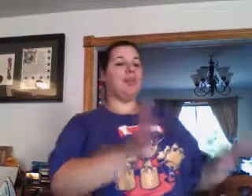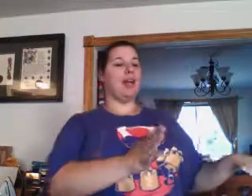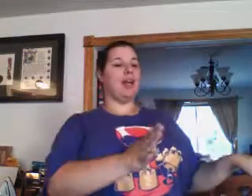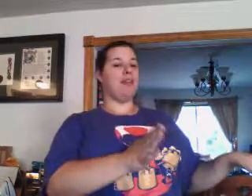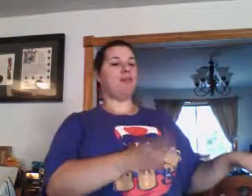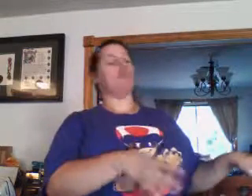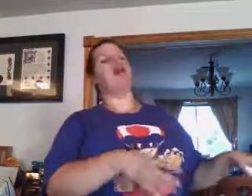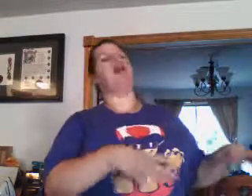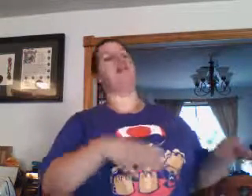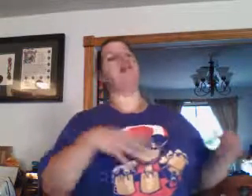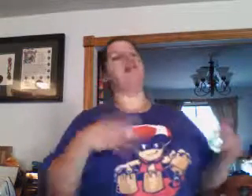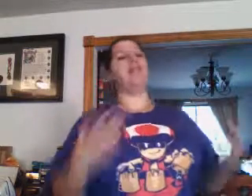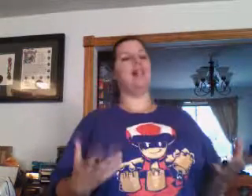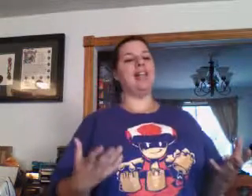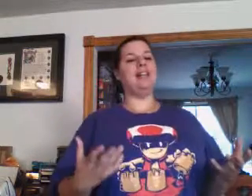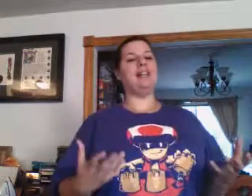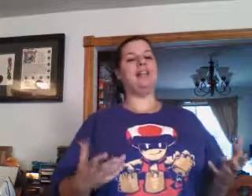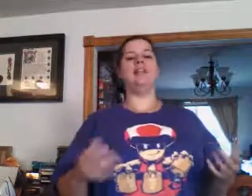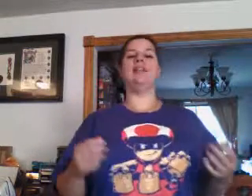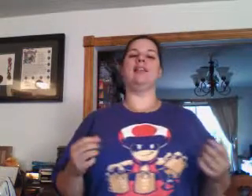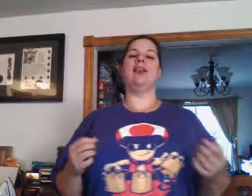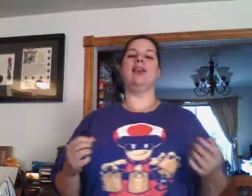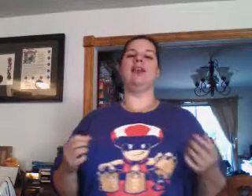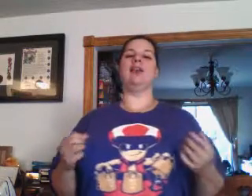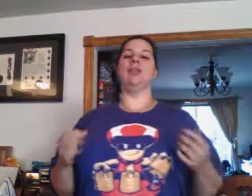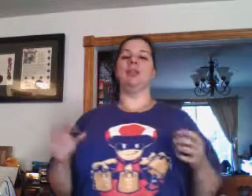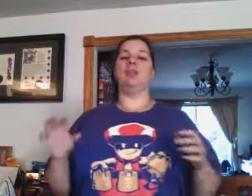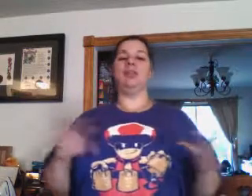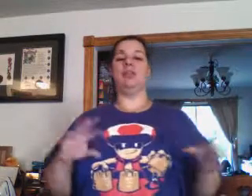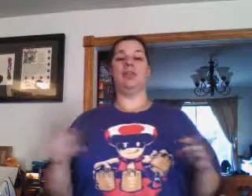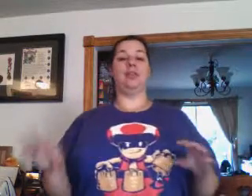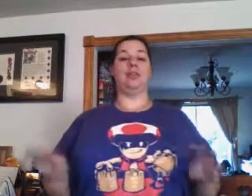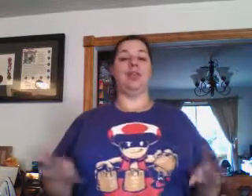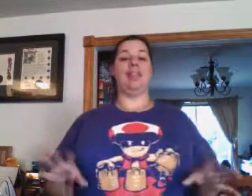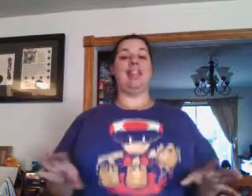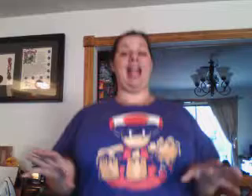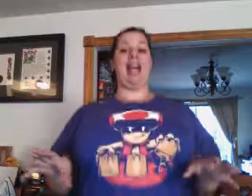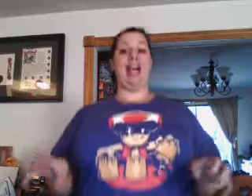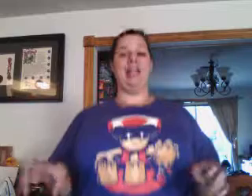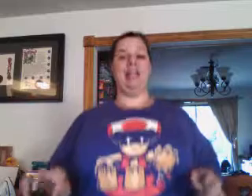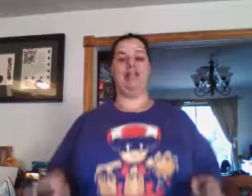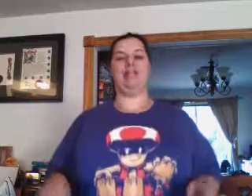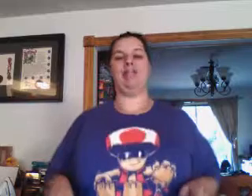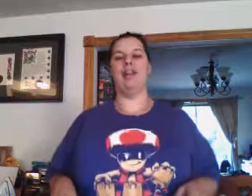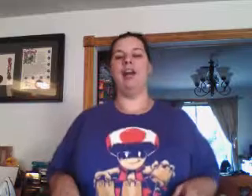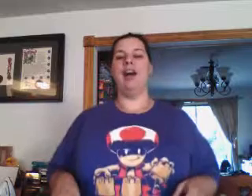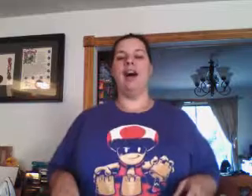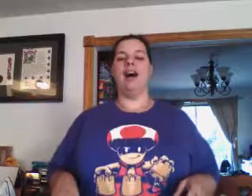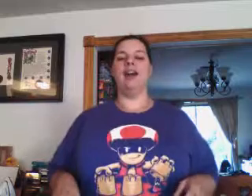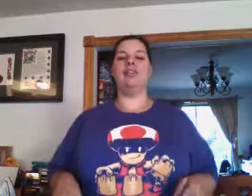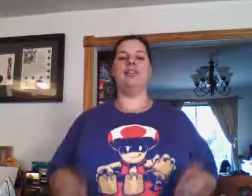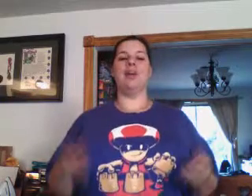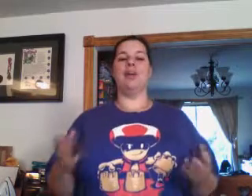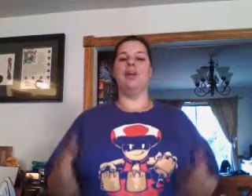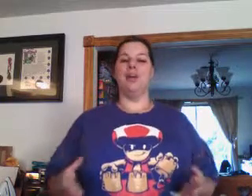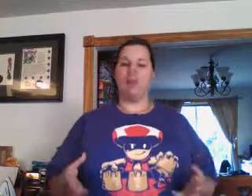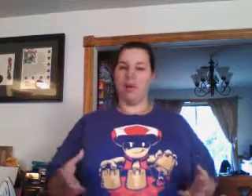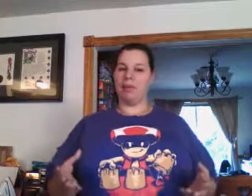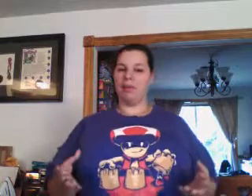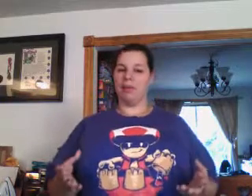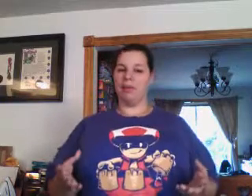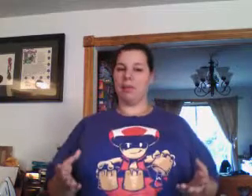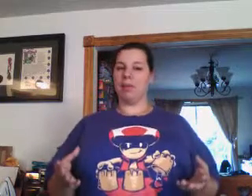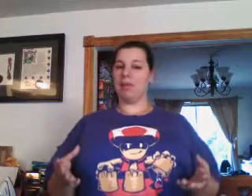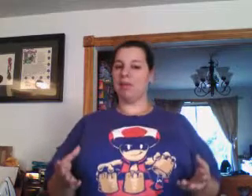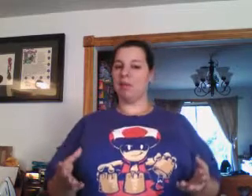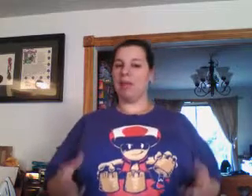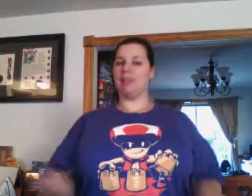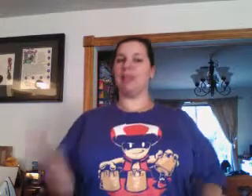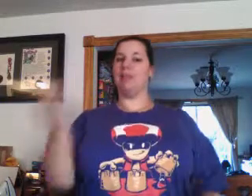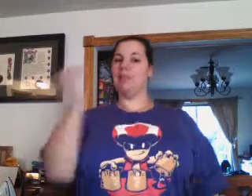away from the places and we're going to go to things. So I'm sure you remember this from last time.